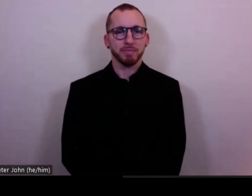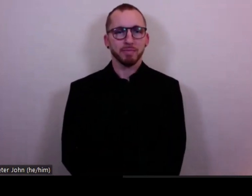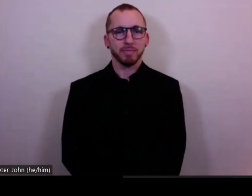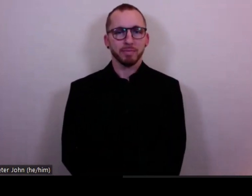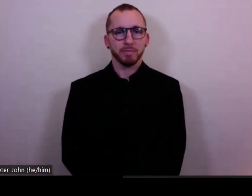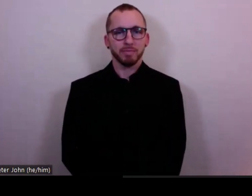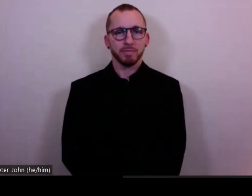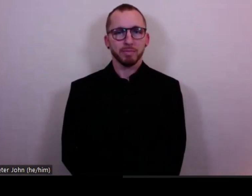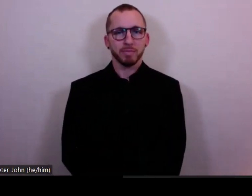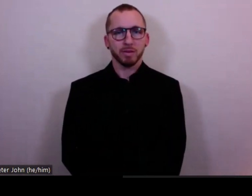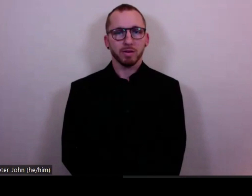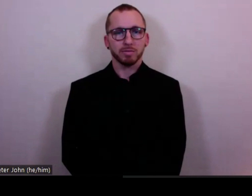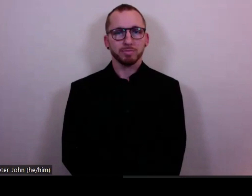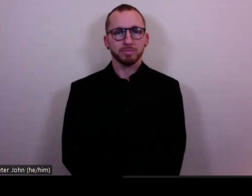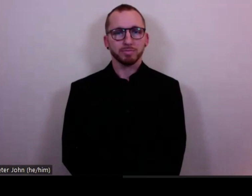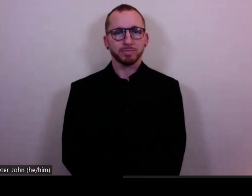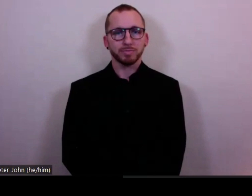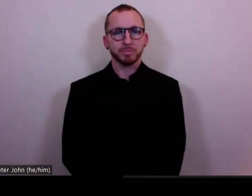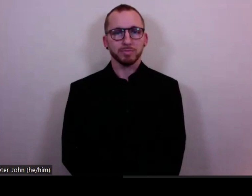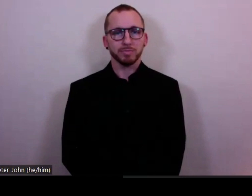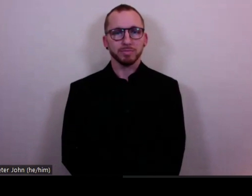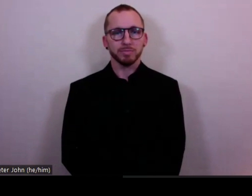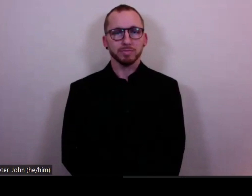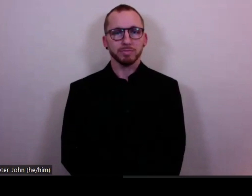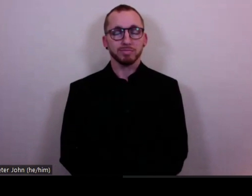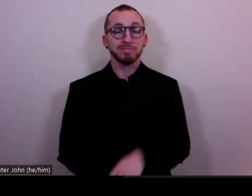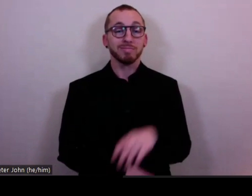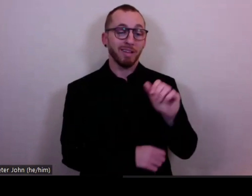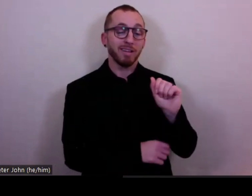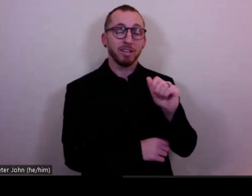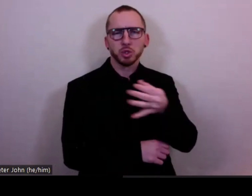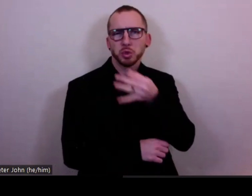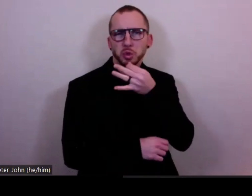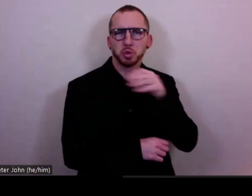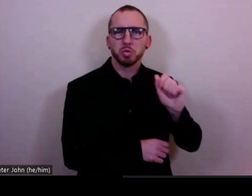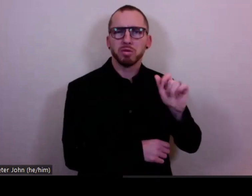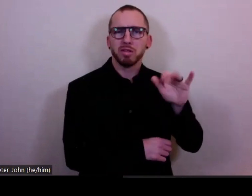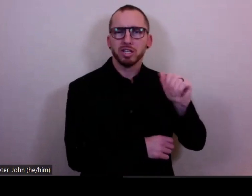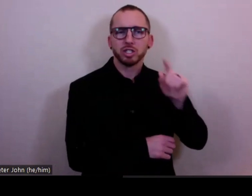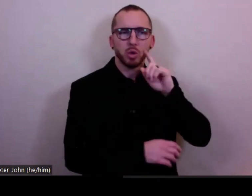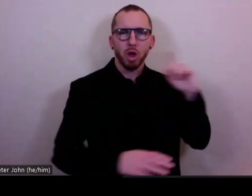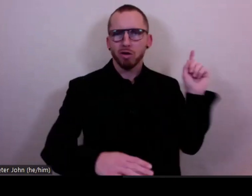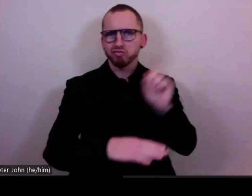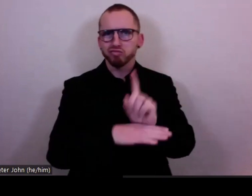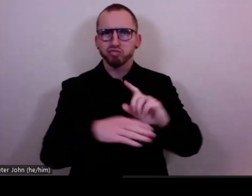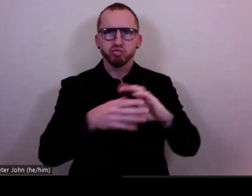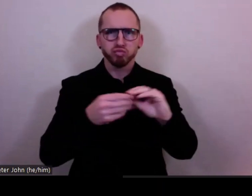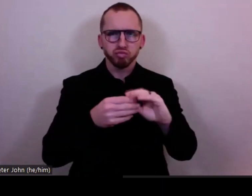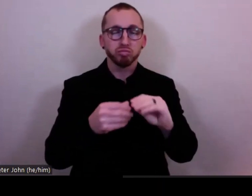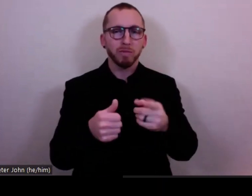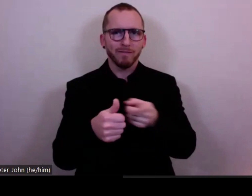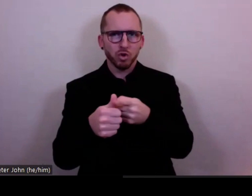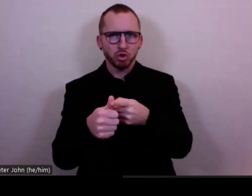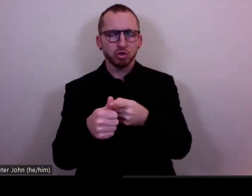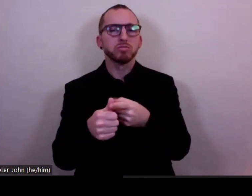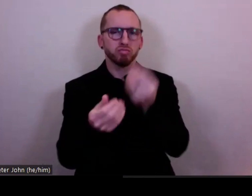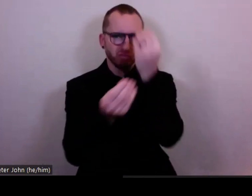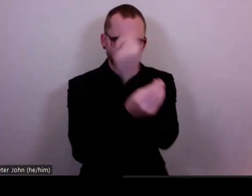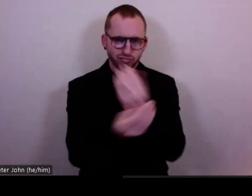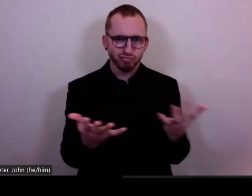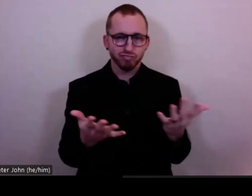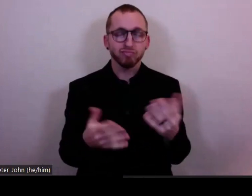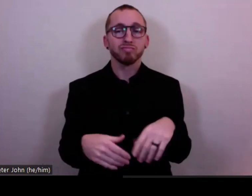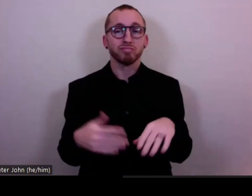welcome Alisha up, just a couple of housekeeping items for the day. We will have a break at 10:45 and our lunch is